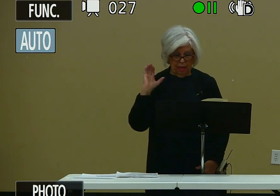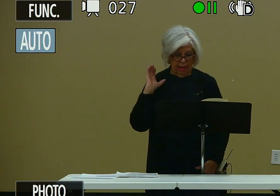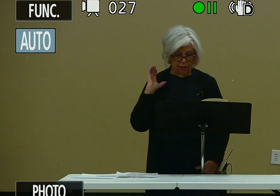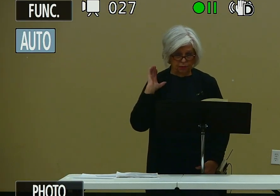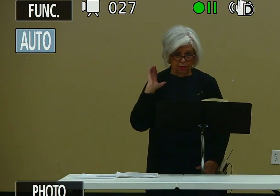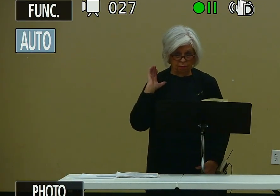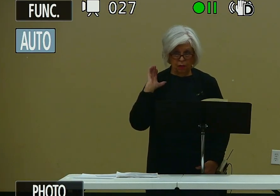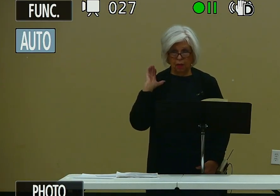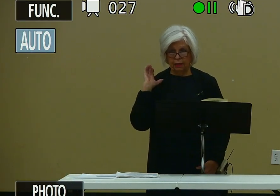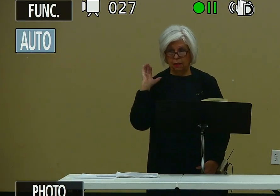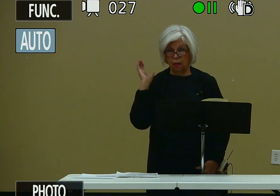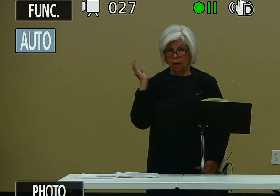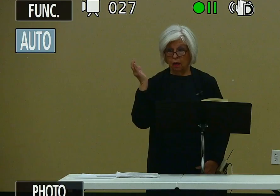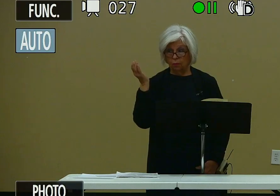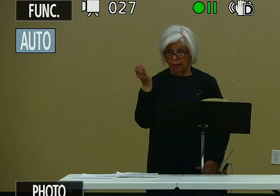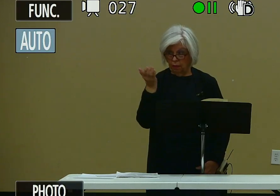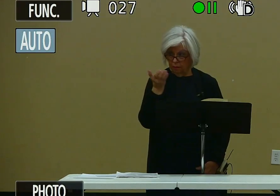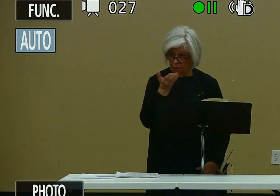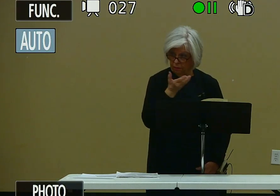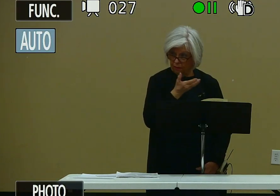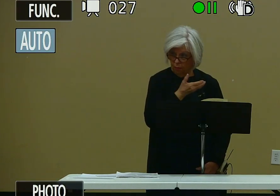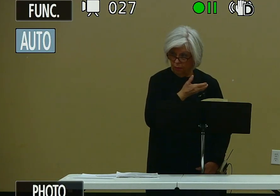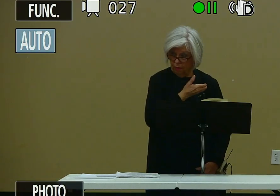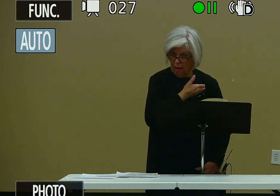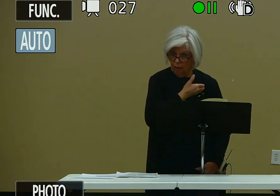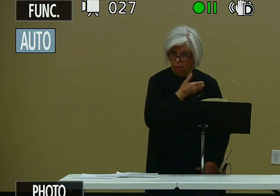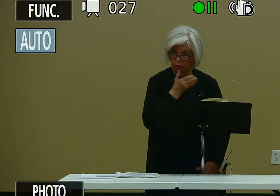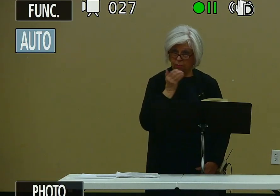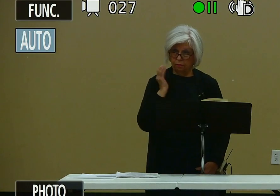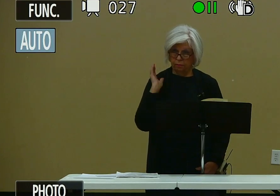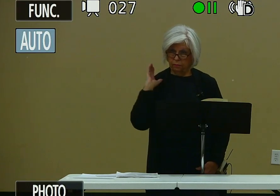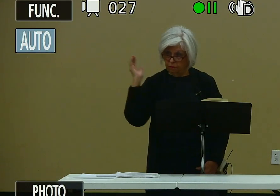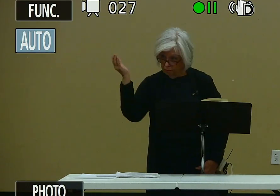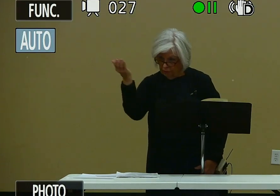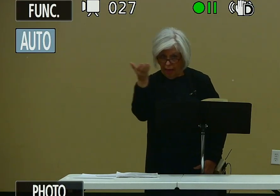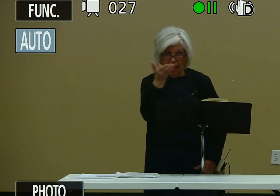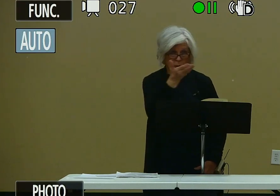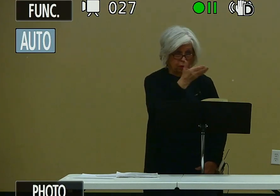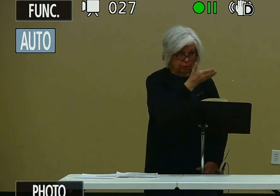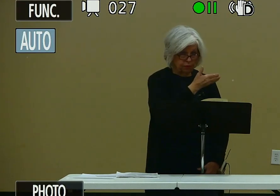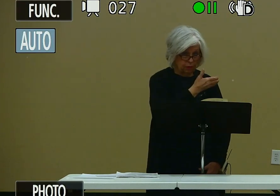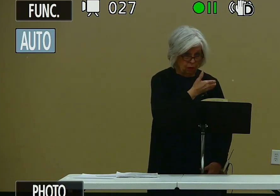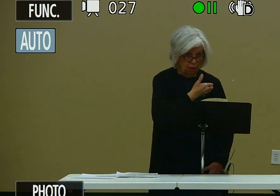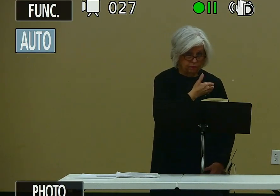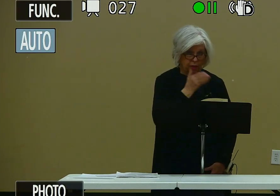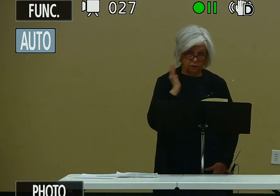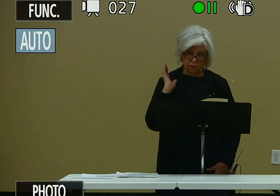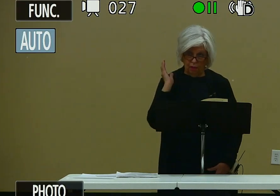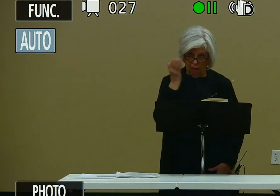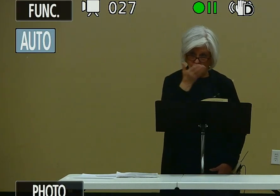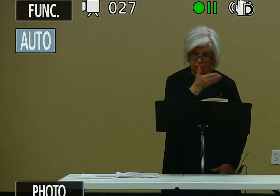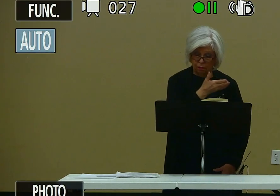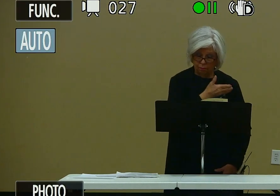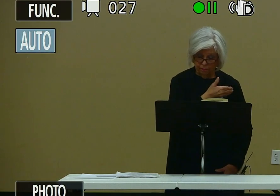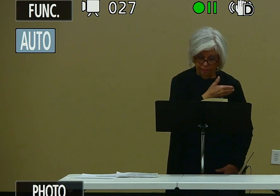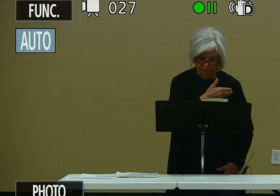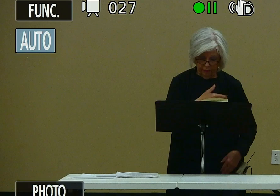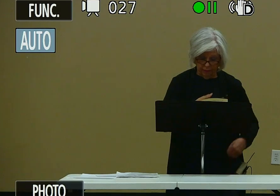and you come, again, around the same way. Our, referring to all of us. Our,